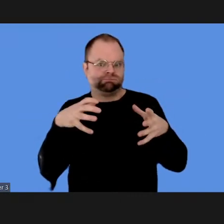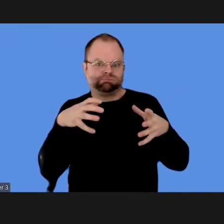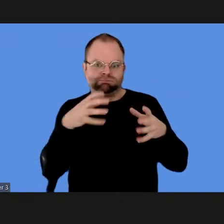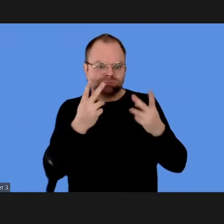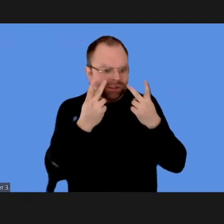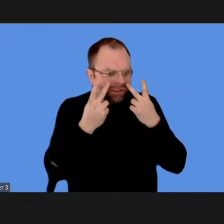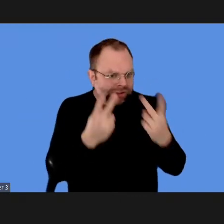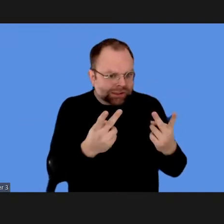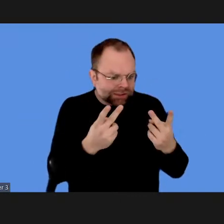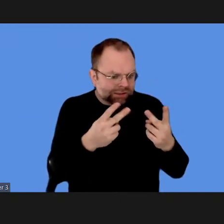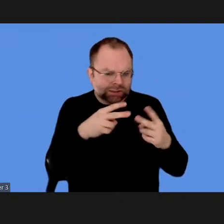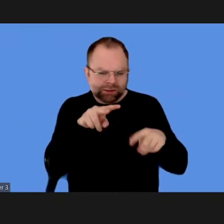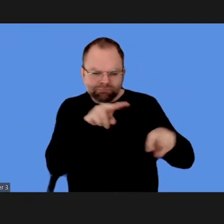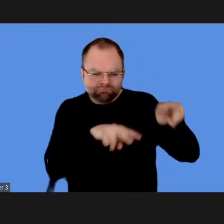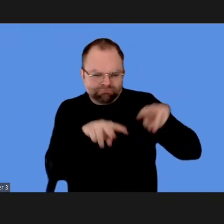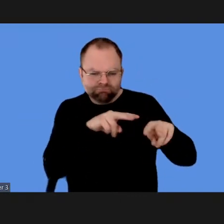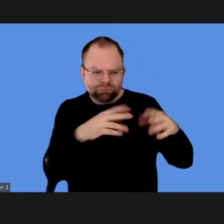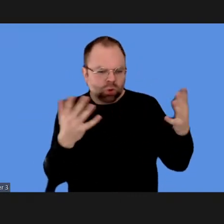be able to